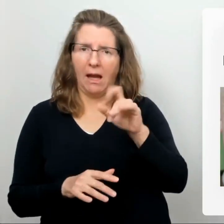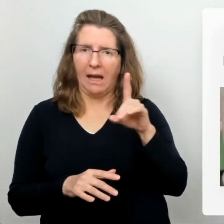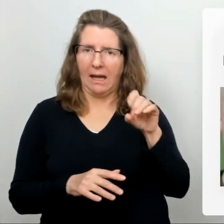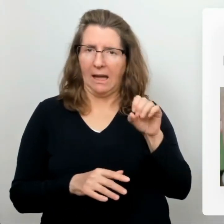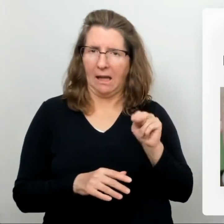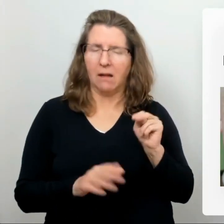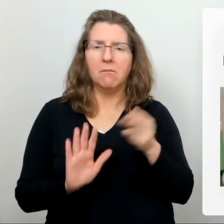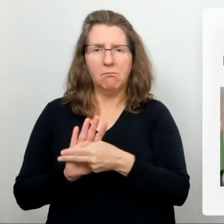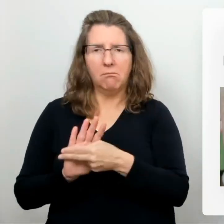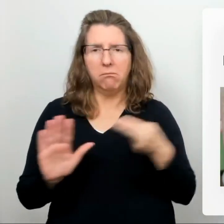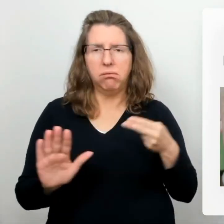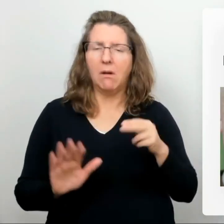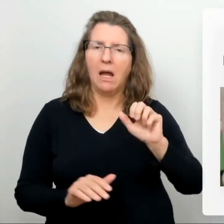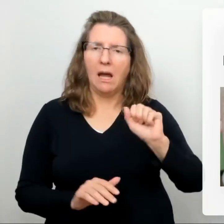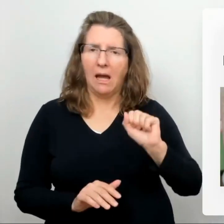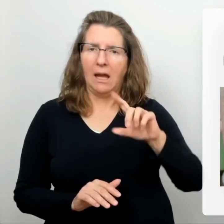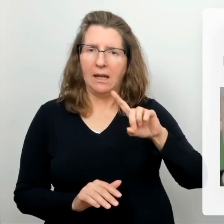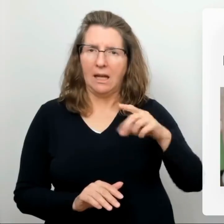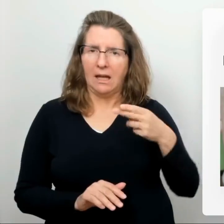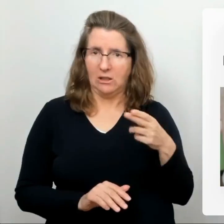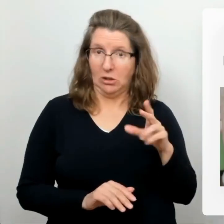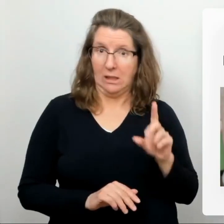Aiden has been diagnosed with ADHD.